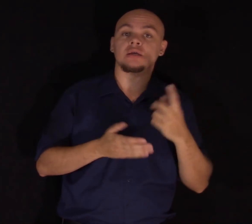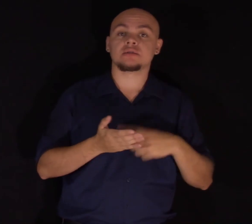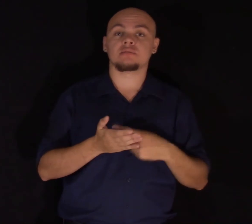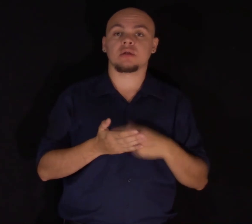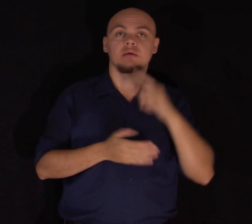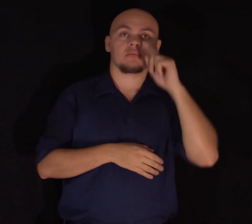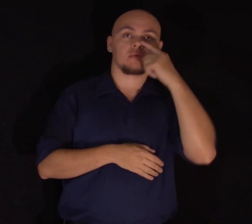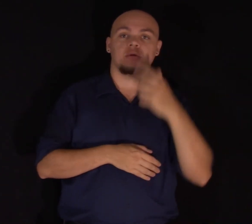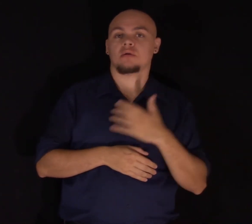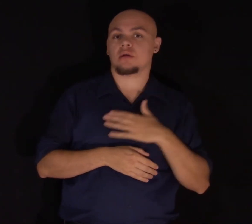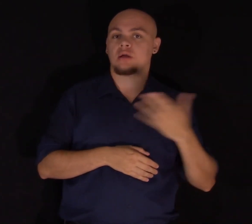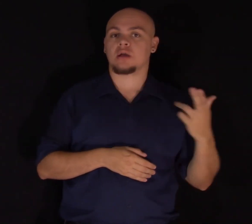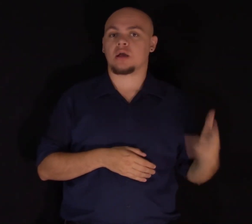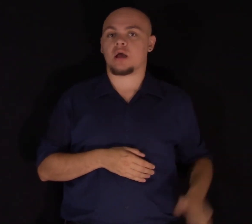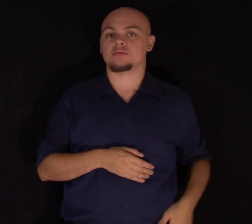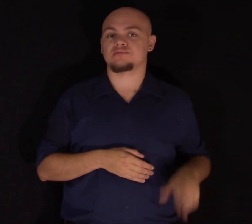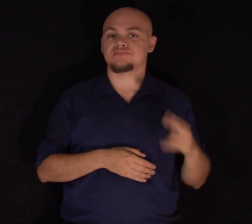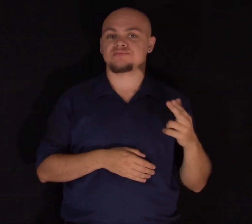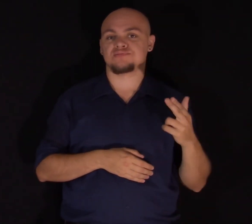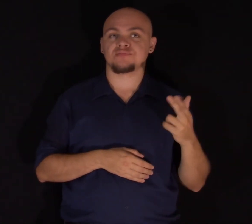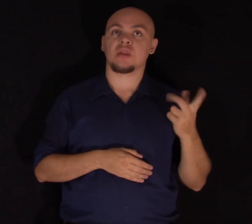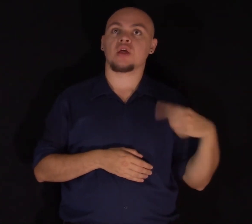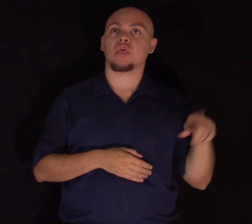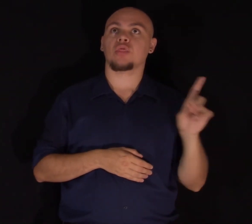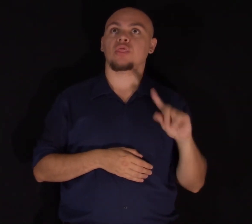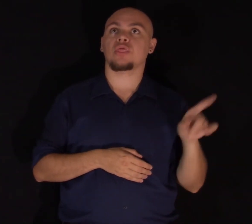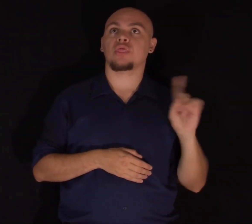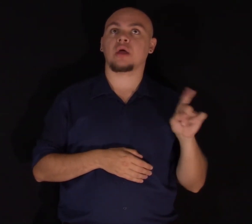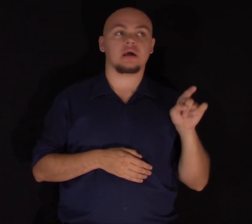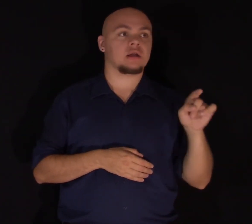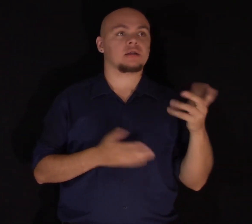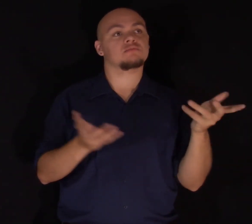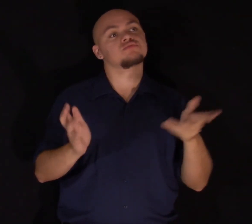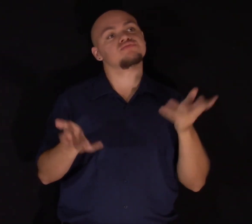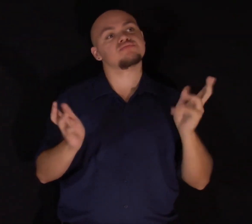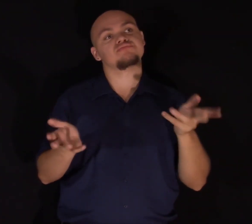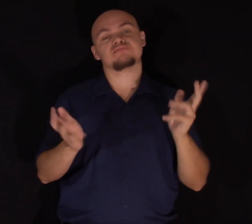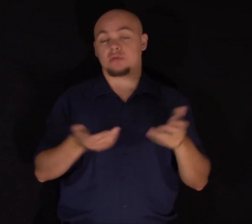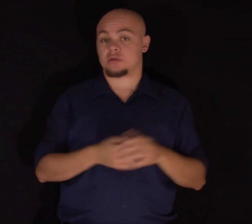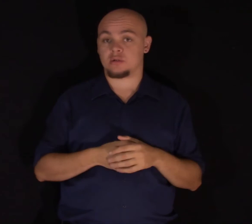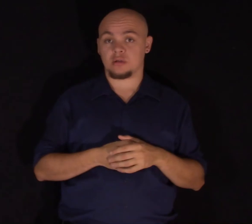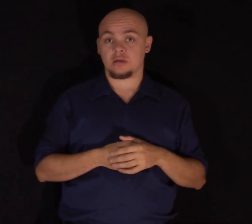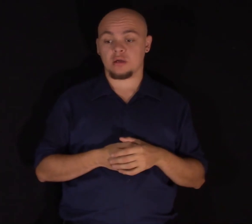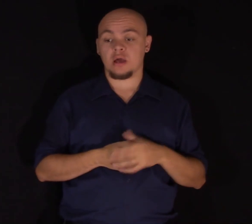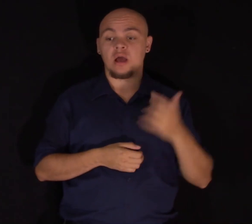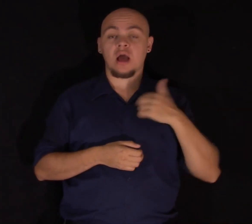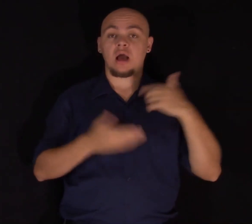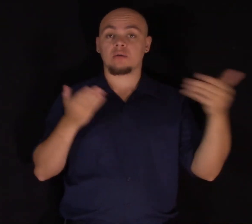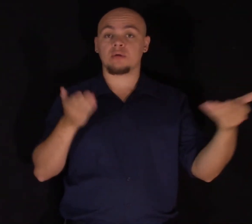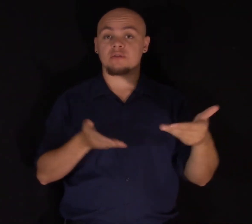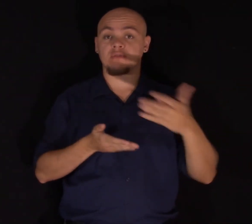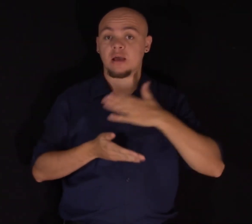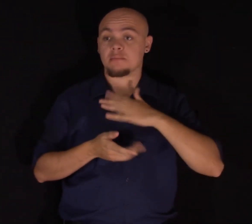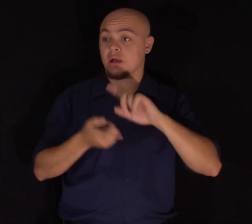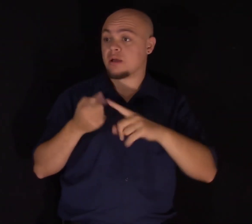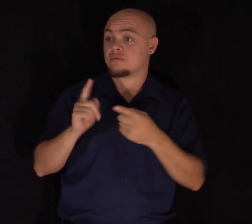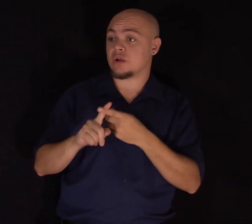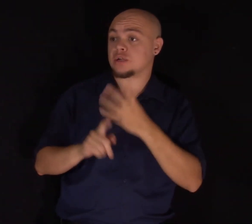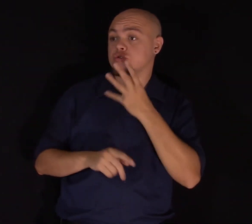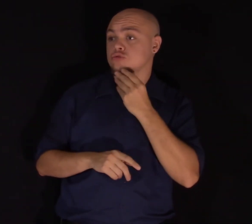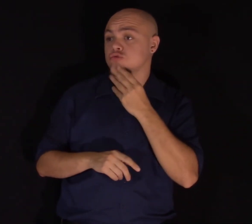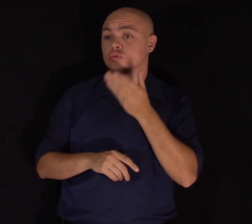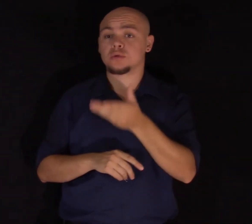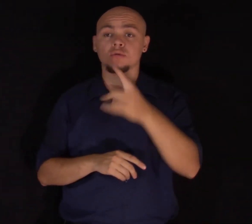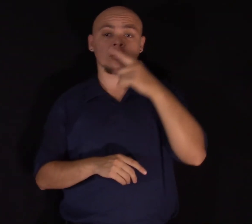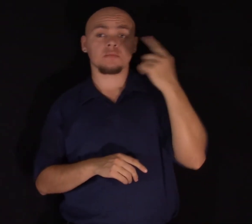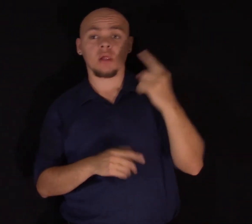bored, pull out his gun, start twirling it on his finger like this, while Mr. Kelly and I talked. I would invite over some of my other friends, my Jewish friends, my